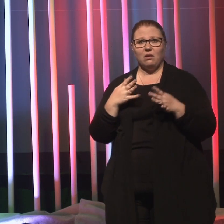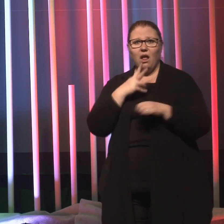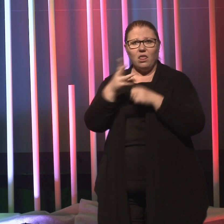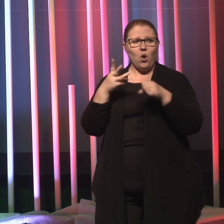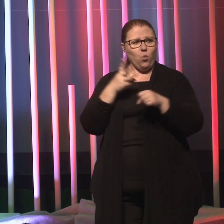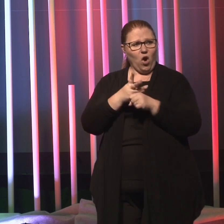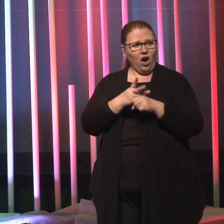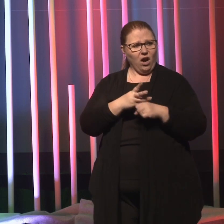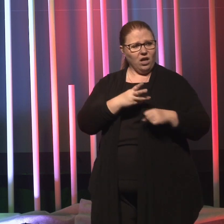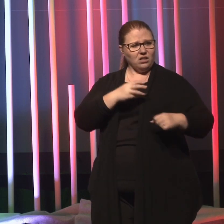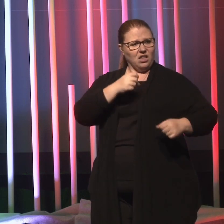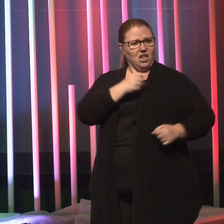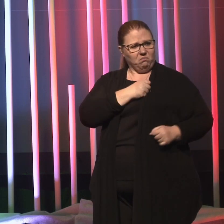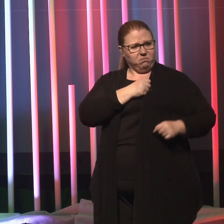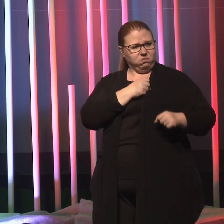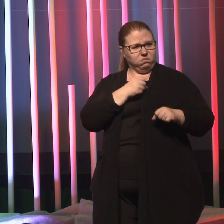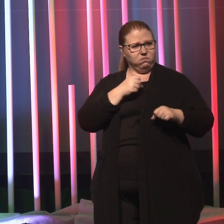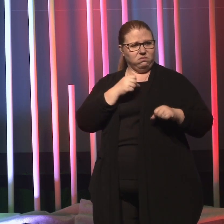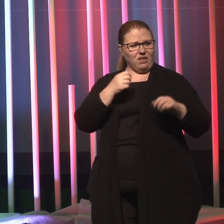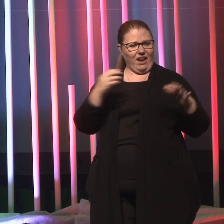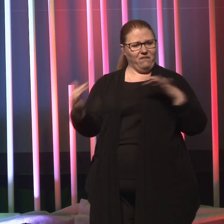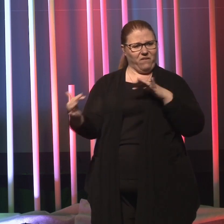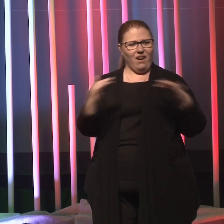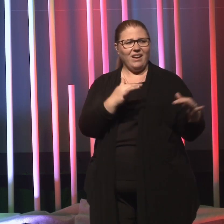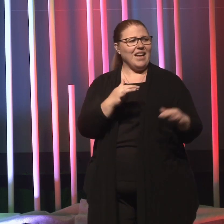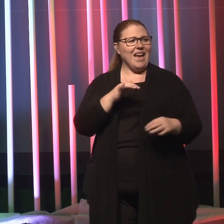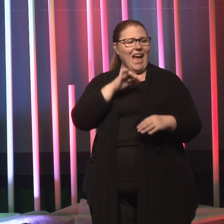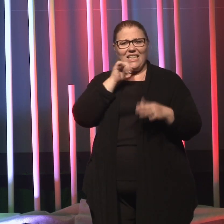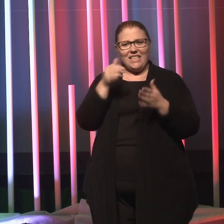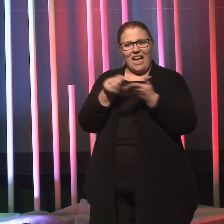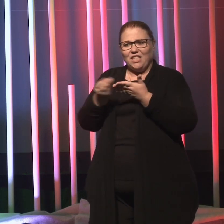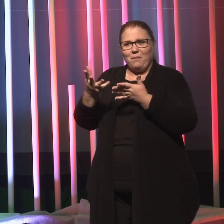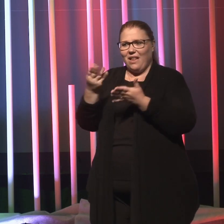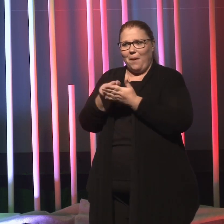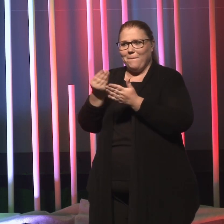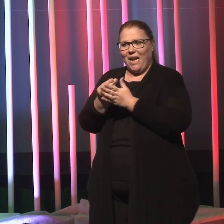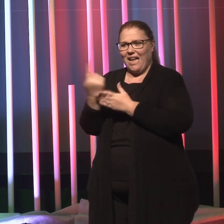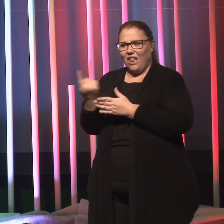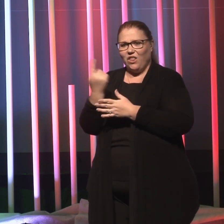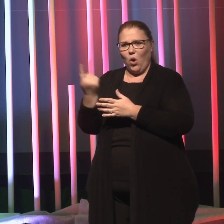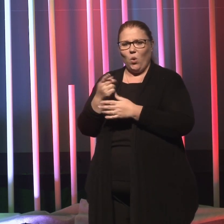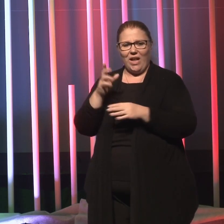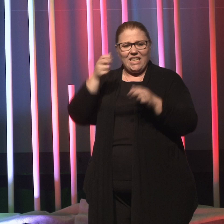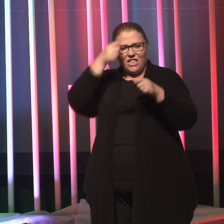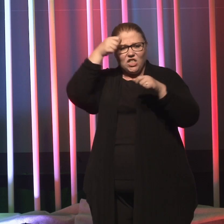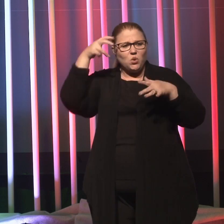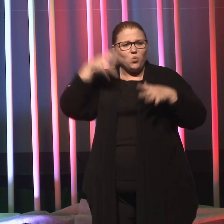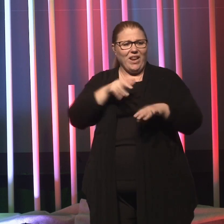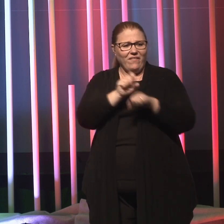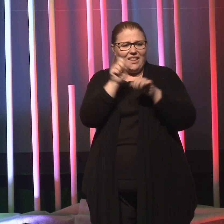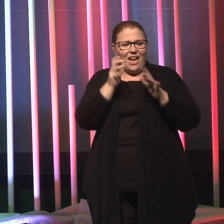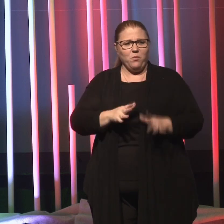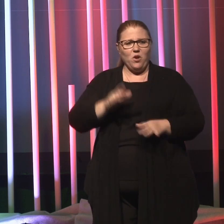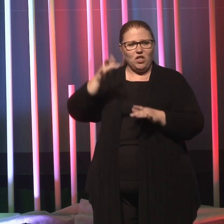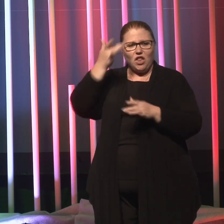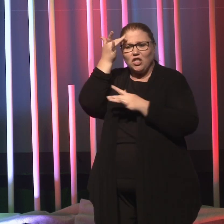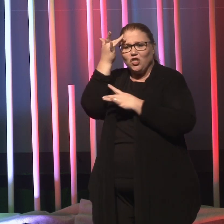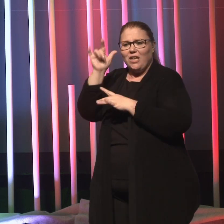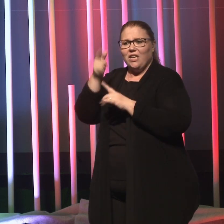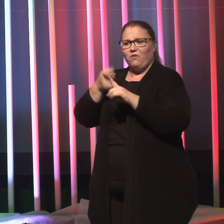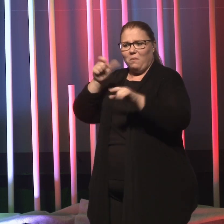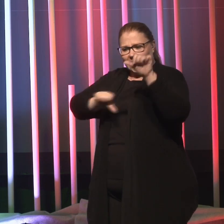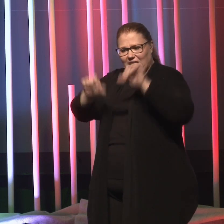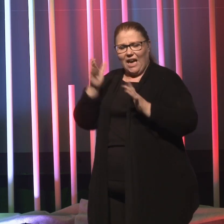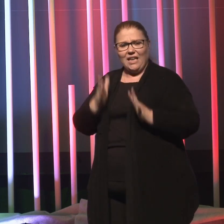arms is not spending money alone. It is spending the sweat of its laborers, the genius of its scientists,